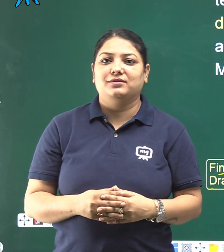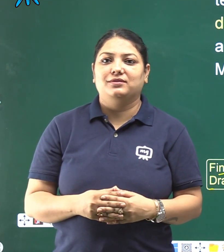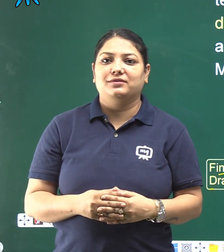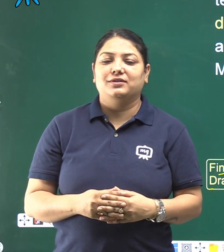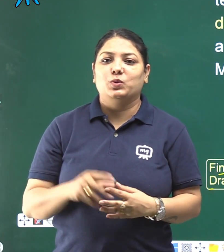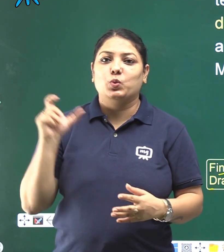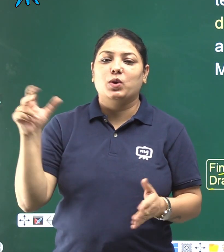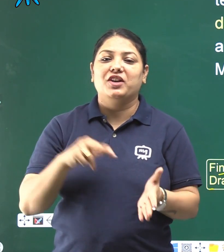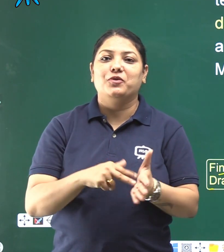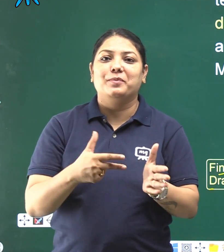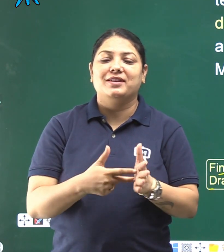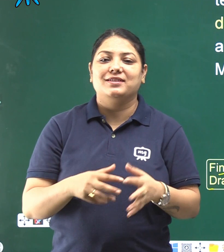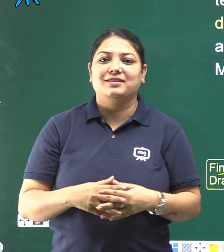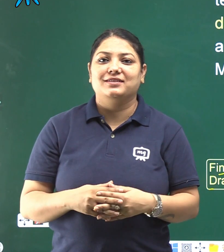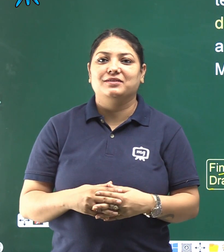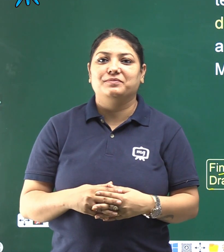Wife means